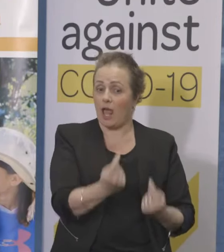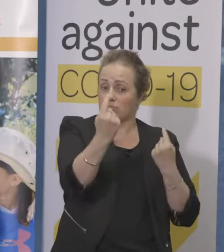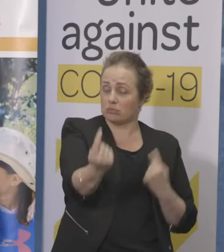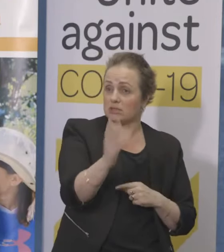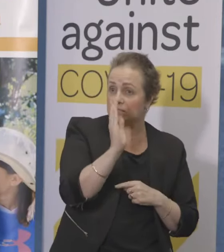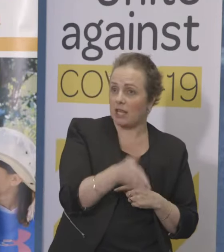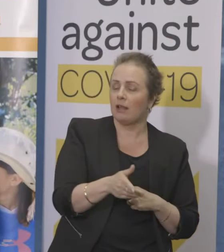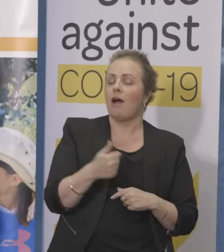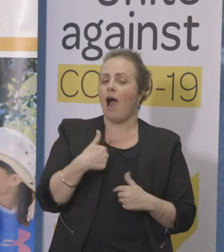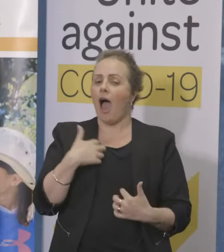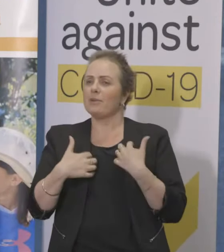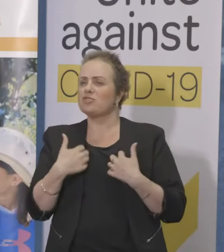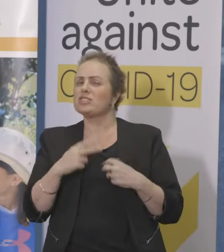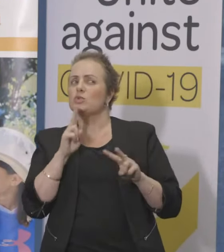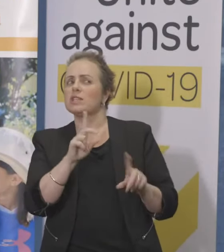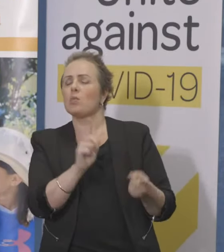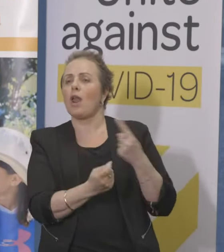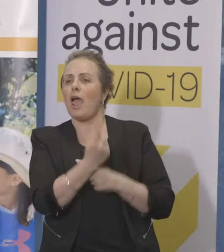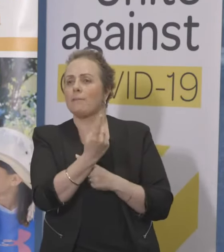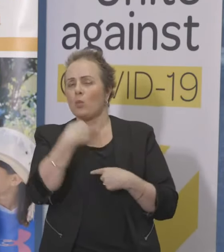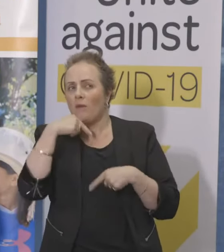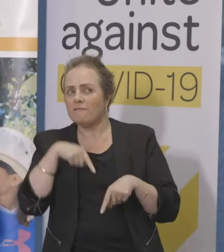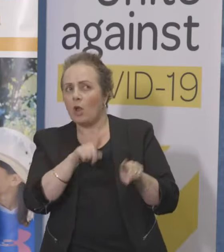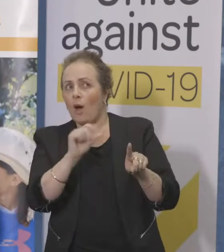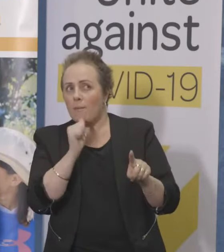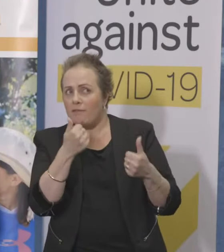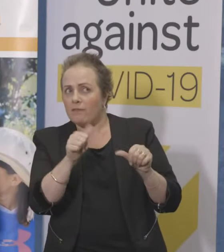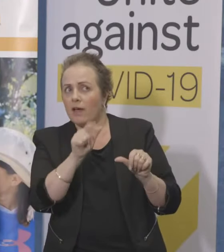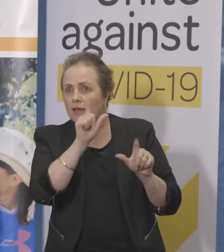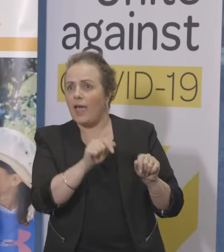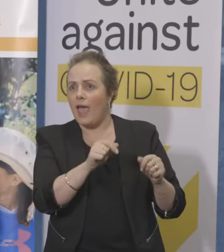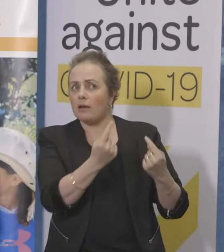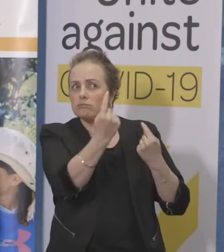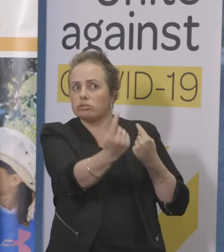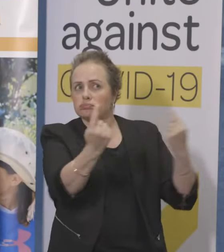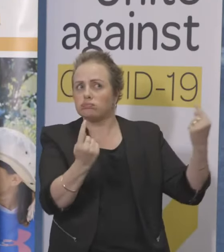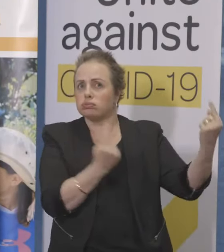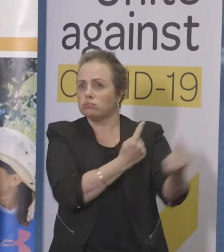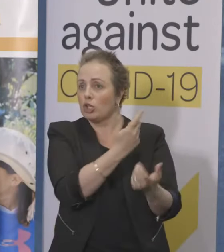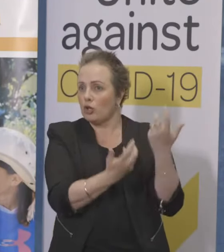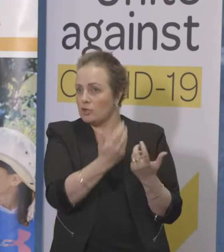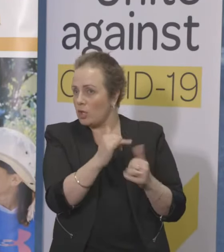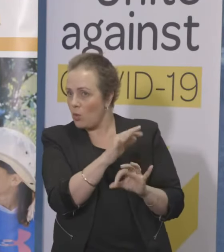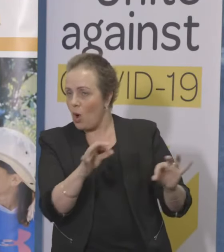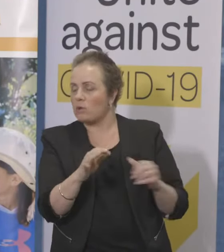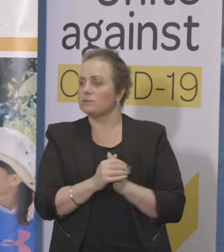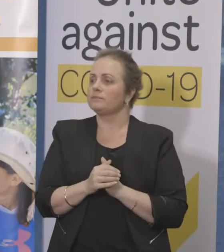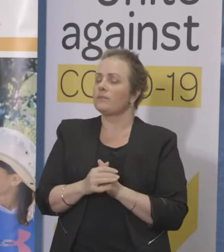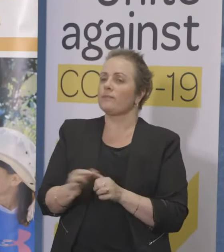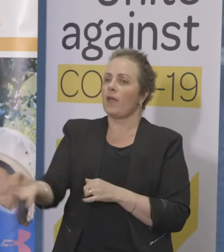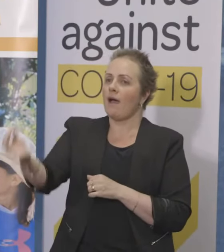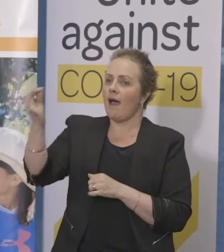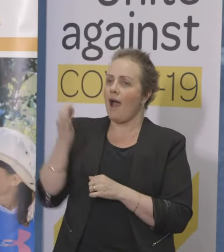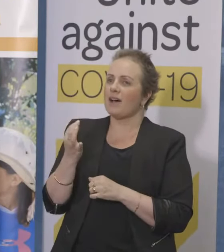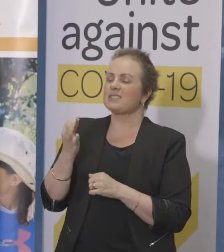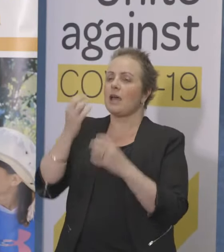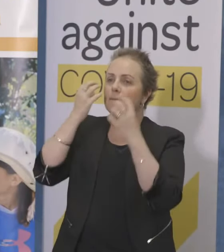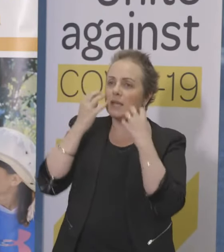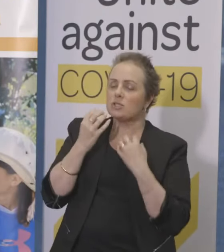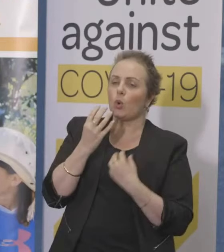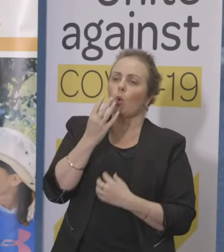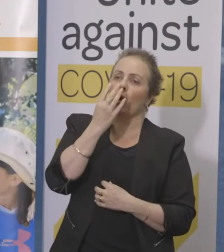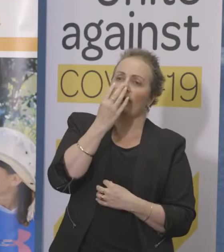to see, and we'll follow up to find out just how doable it is and how they intend to do it. Final question, Given Dan? these failings with measles and